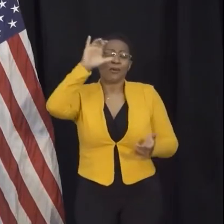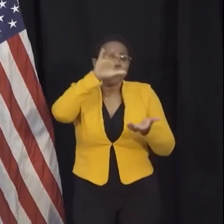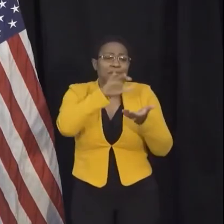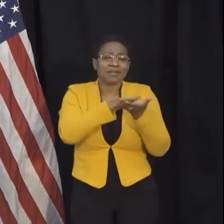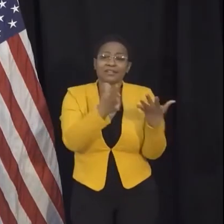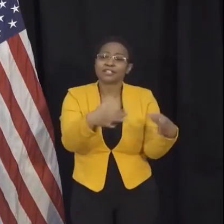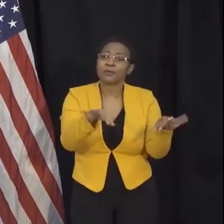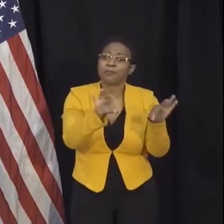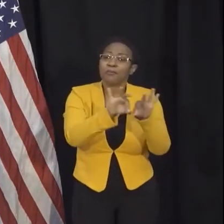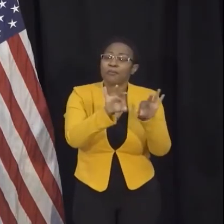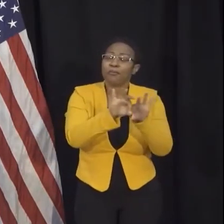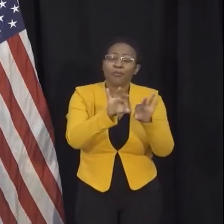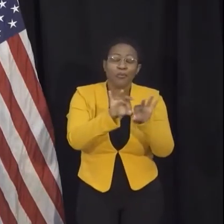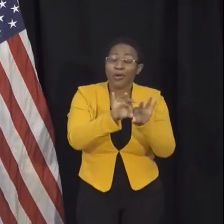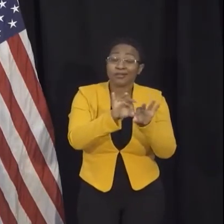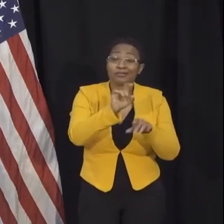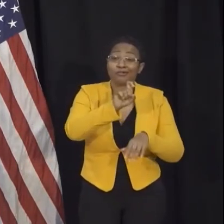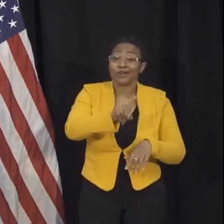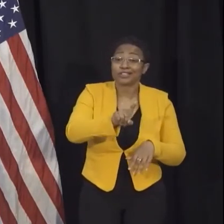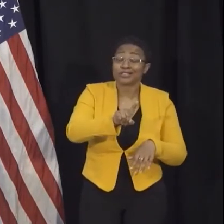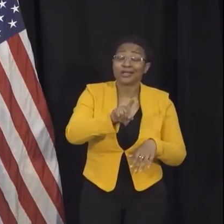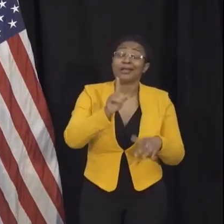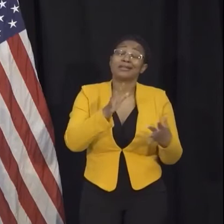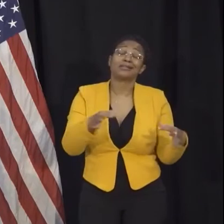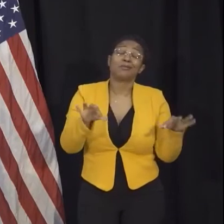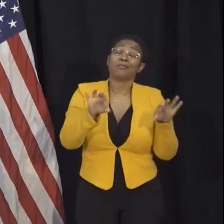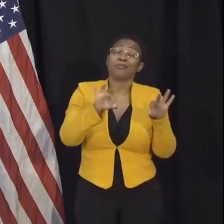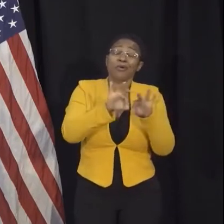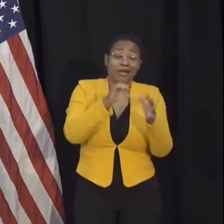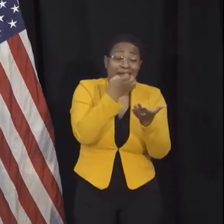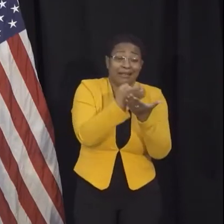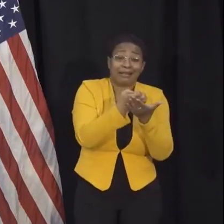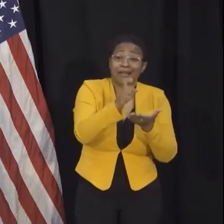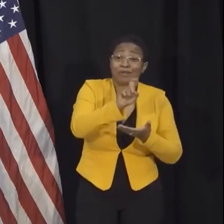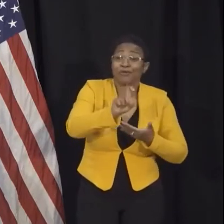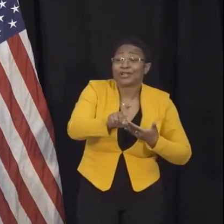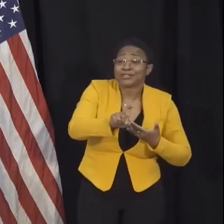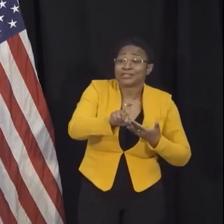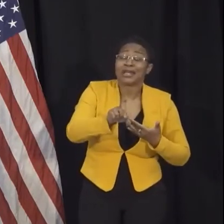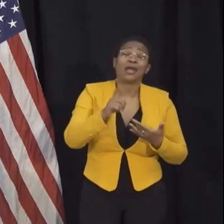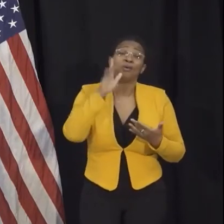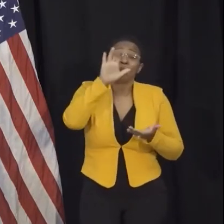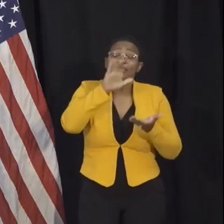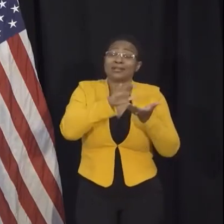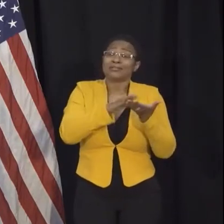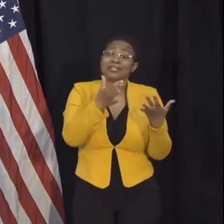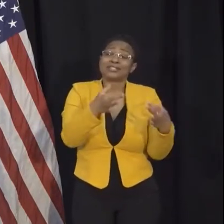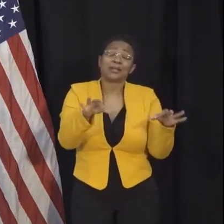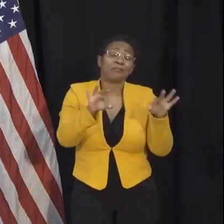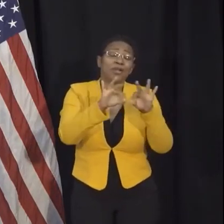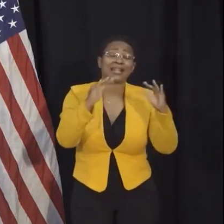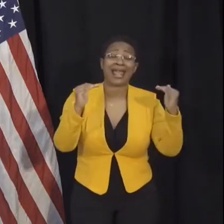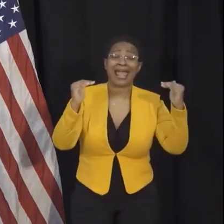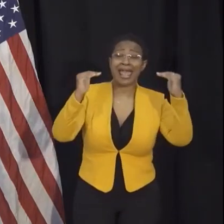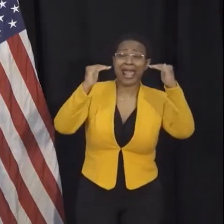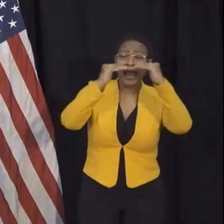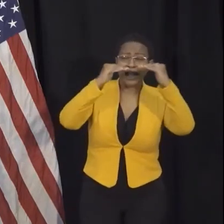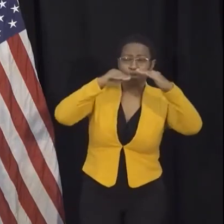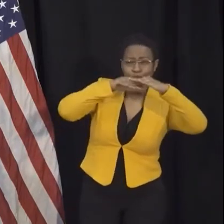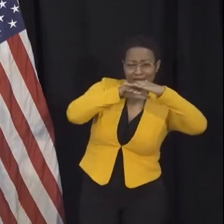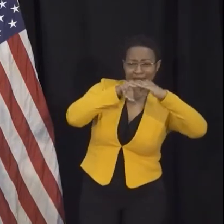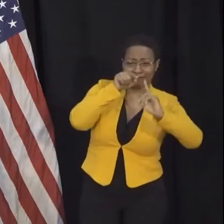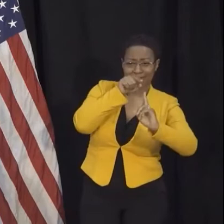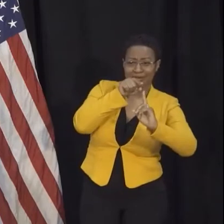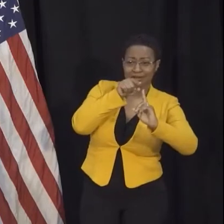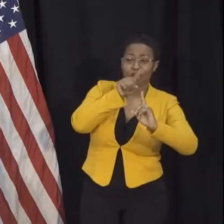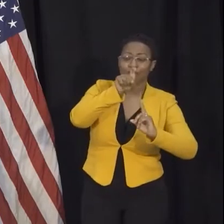it's an important moral question. We believe it's an important economic question. We believe it's an important equity question.